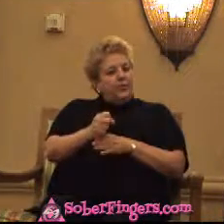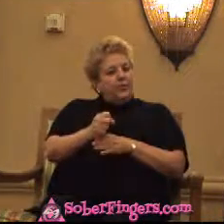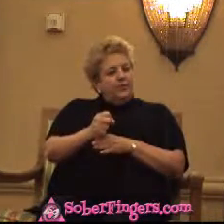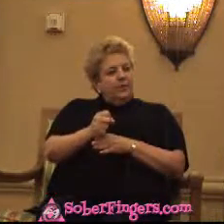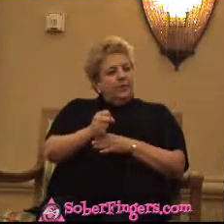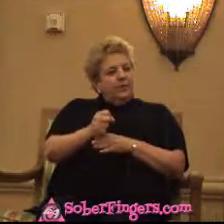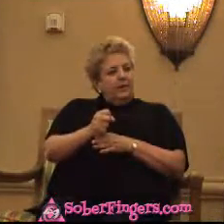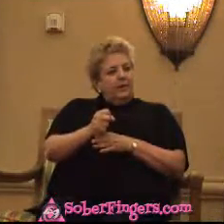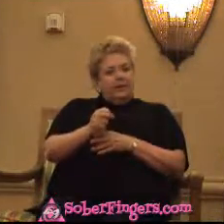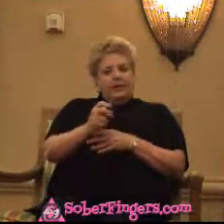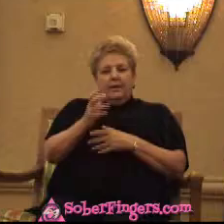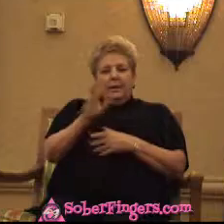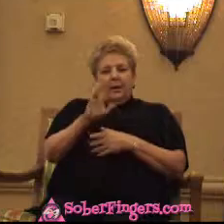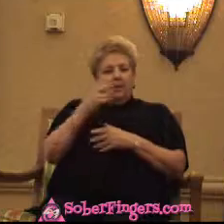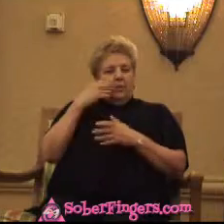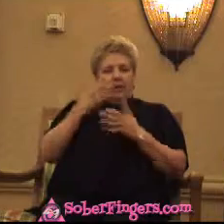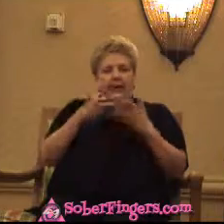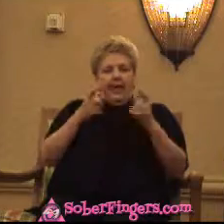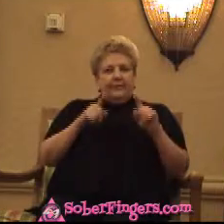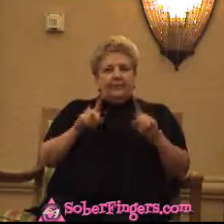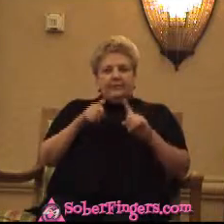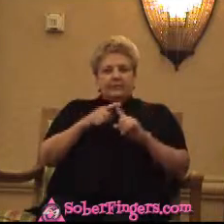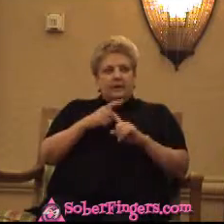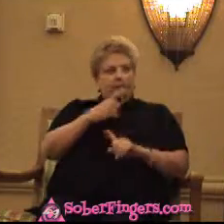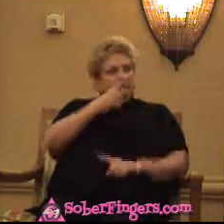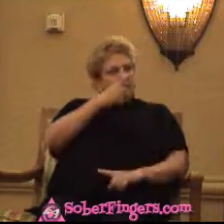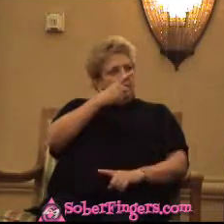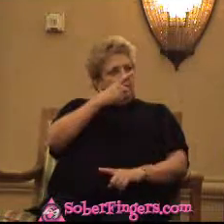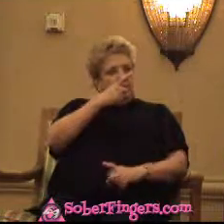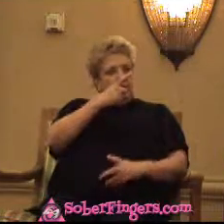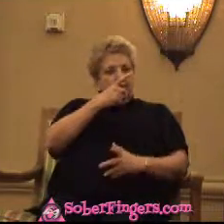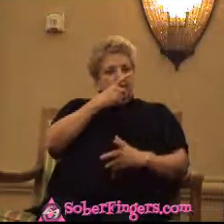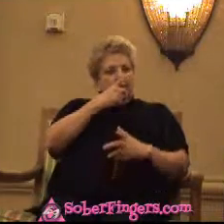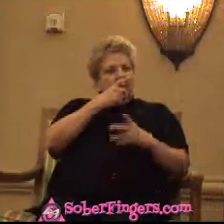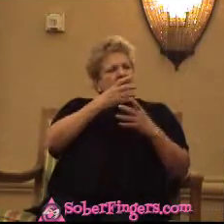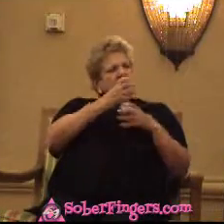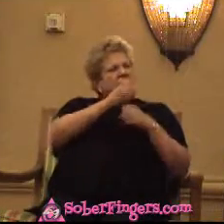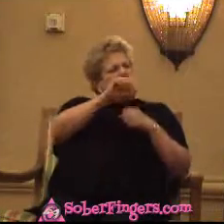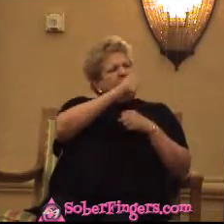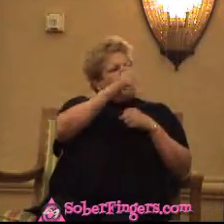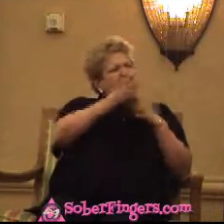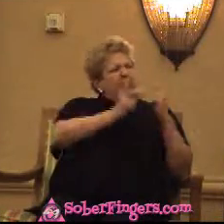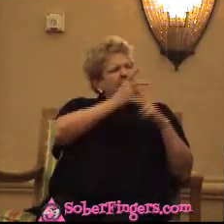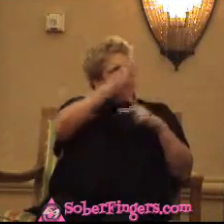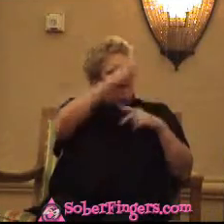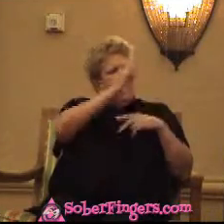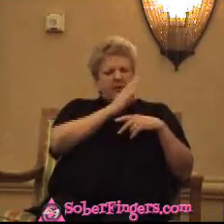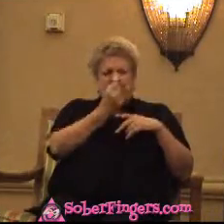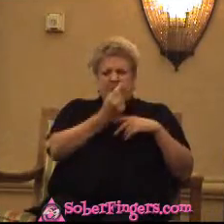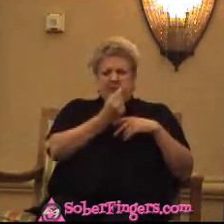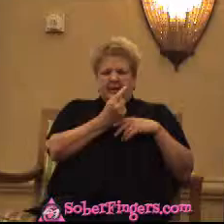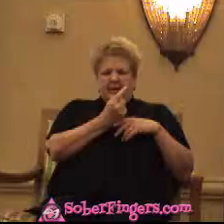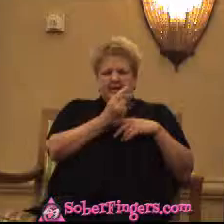plane of some kind, I don't know what. Got this other God, I don't know what, anyway, I guess he came as God one day, said, let's go have a